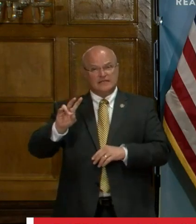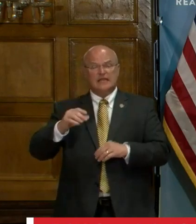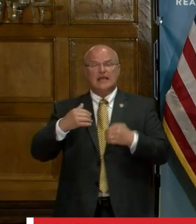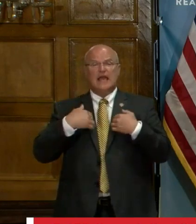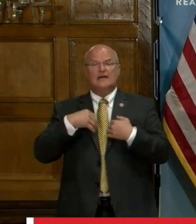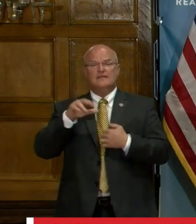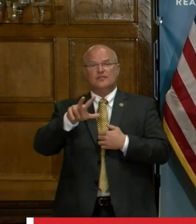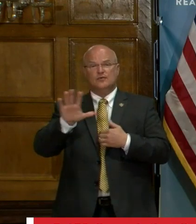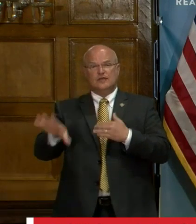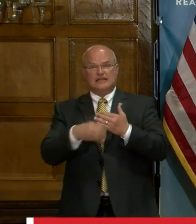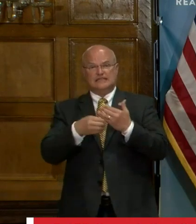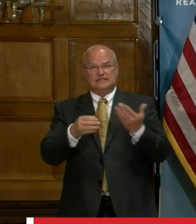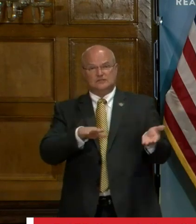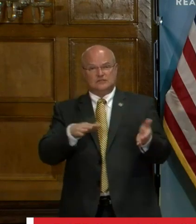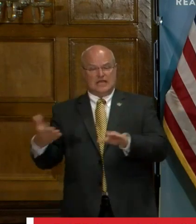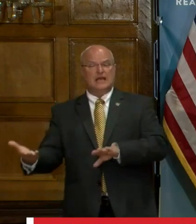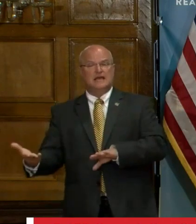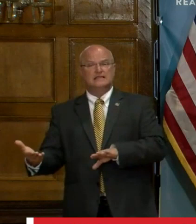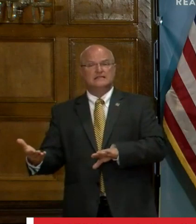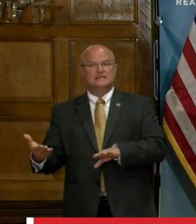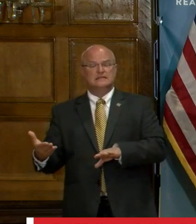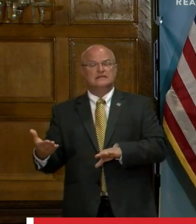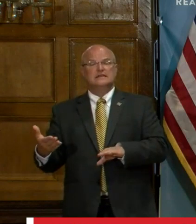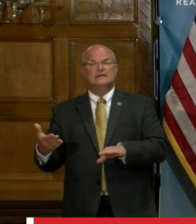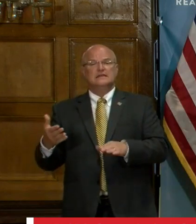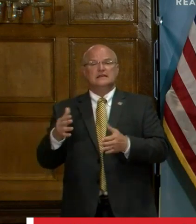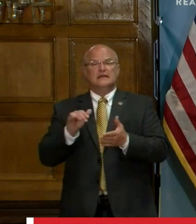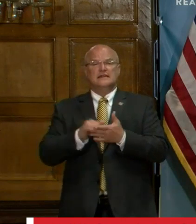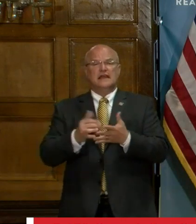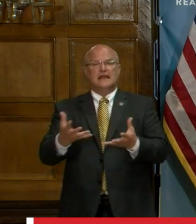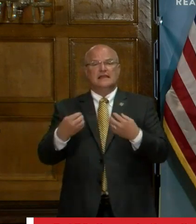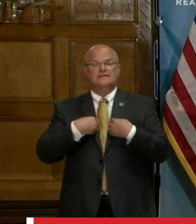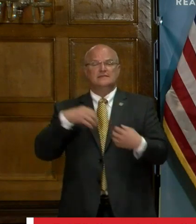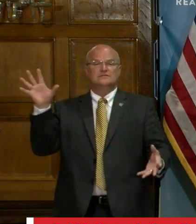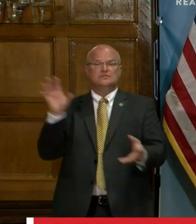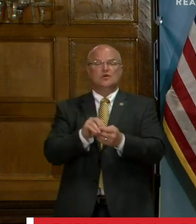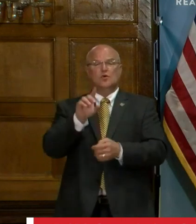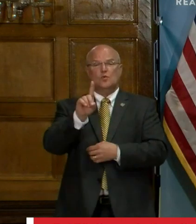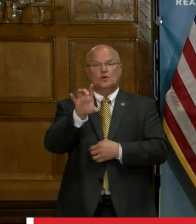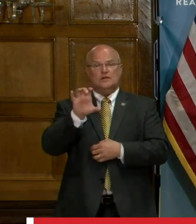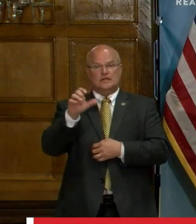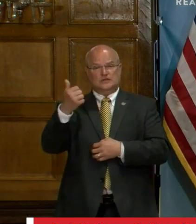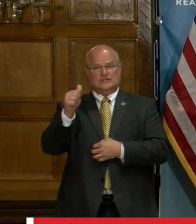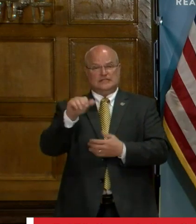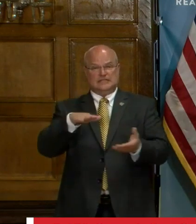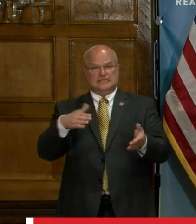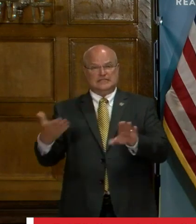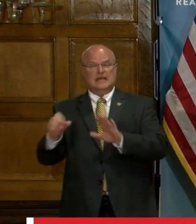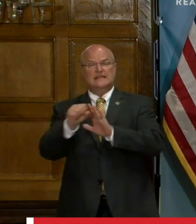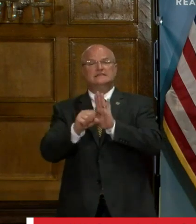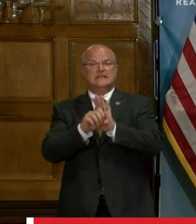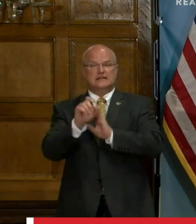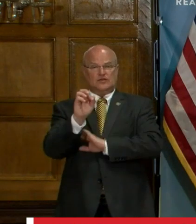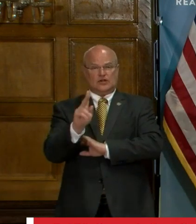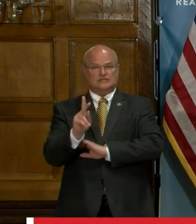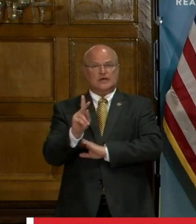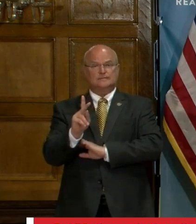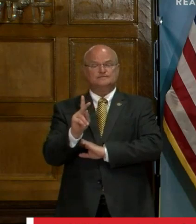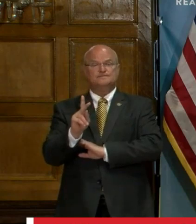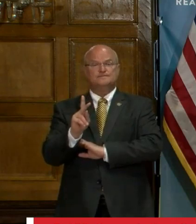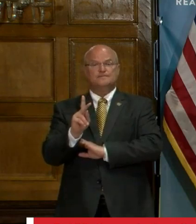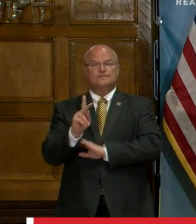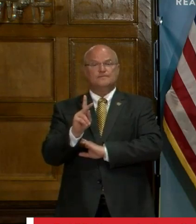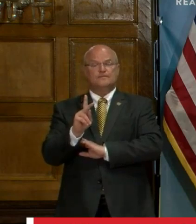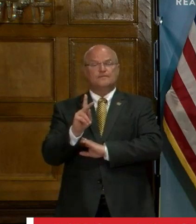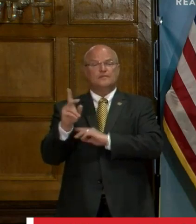we have 3 additional deaths that give us a total of 110 deaths in the state of Arkansas.